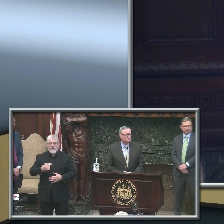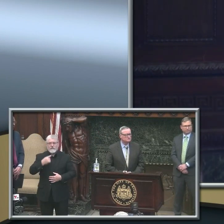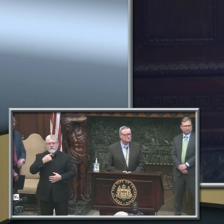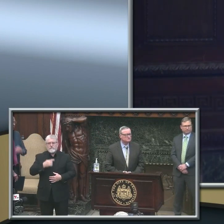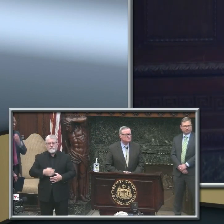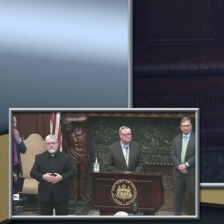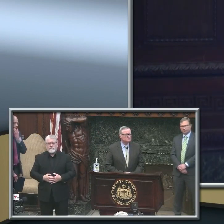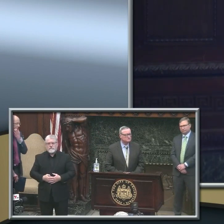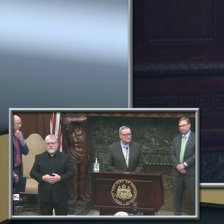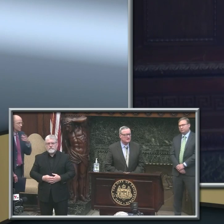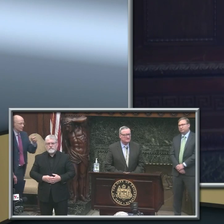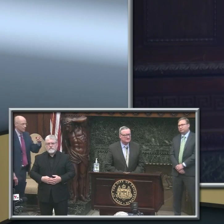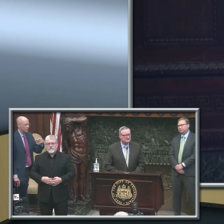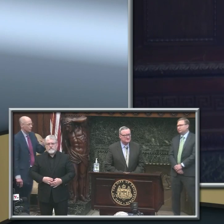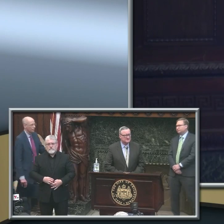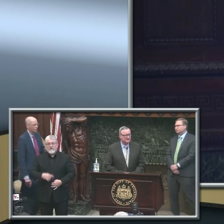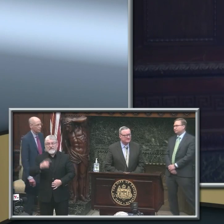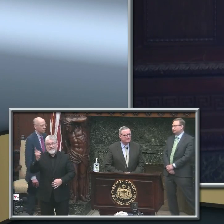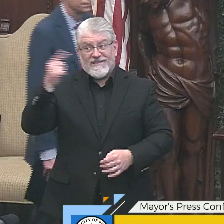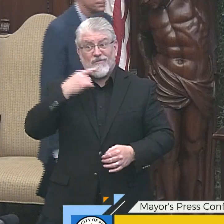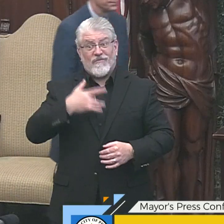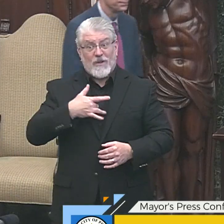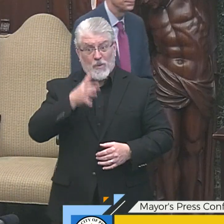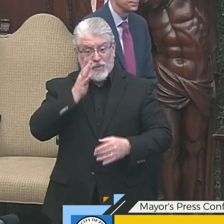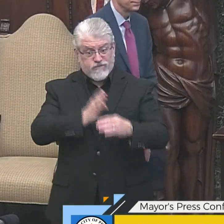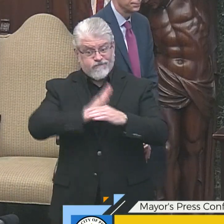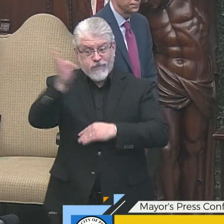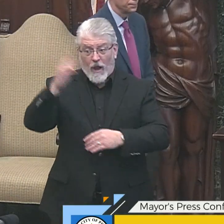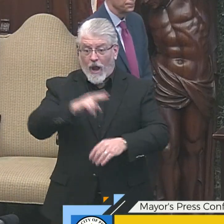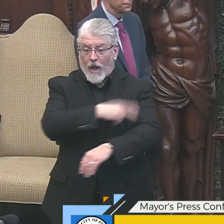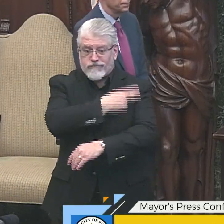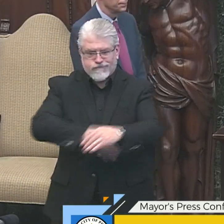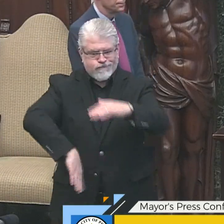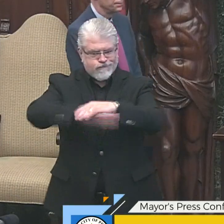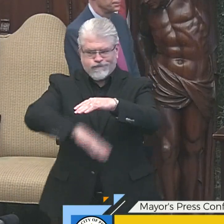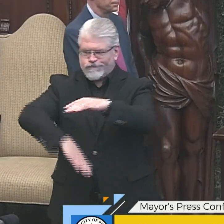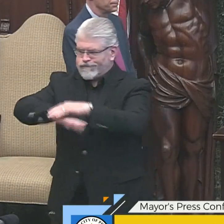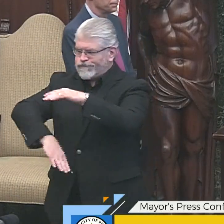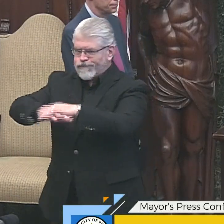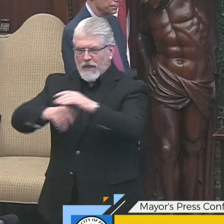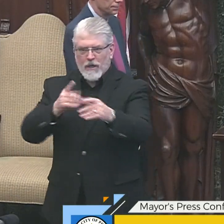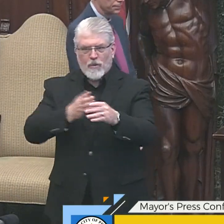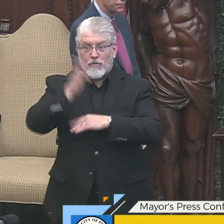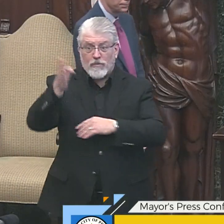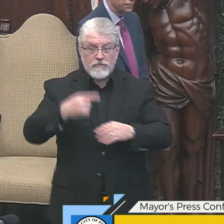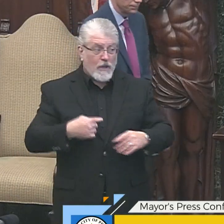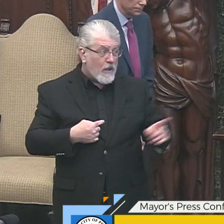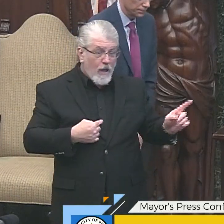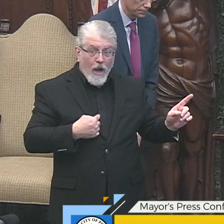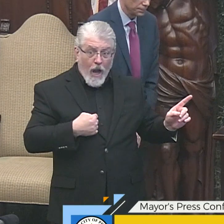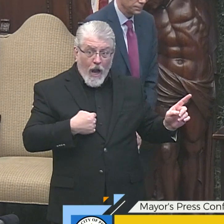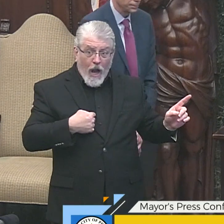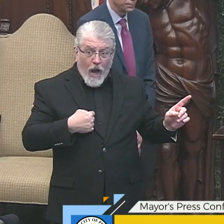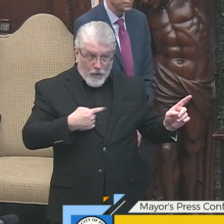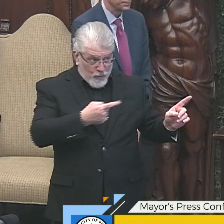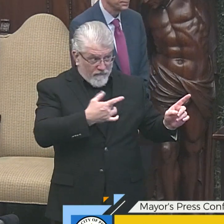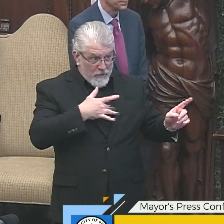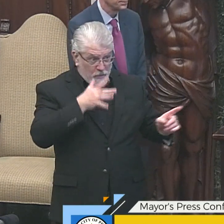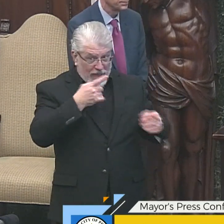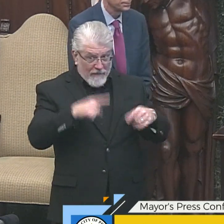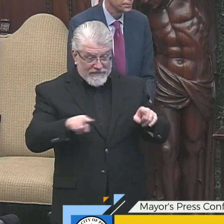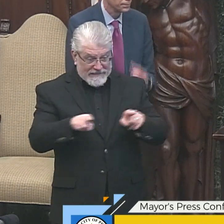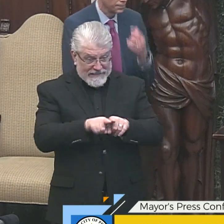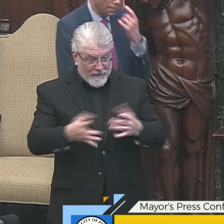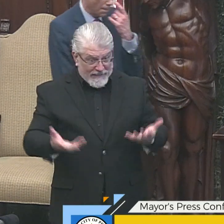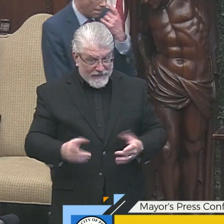concerns about that in Philadelphia? I have concerns about everything. I have concerns about this particular situation, violence, other issues